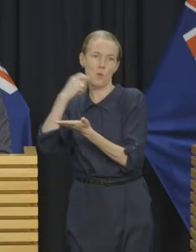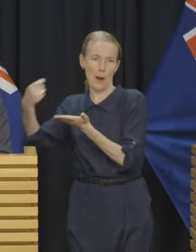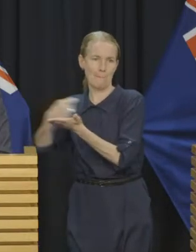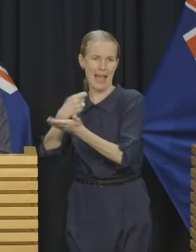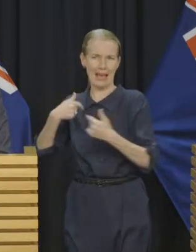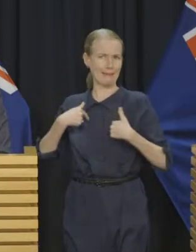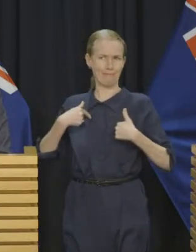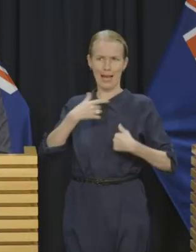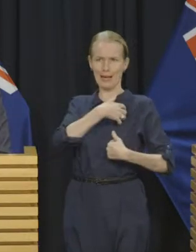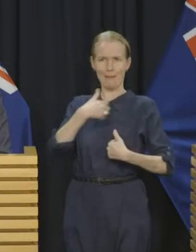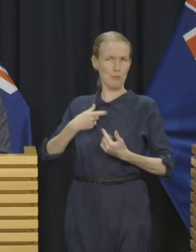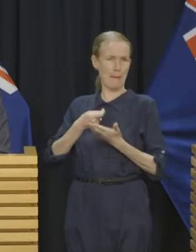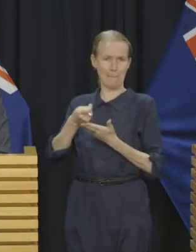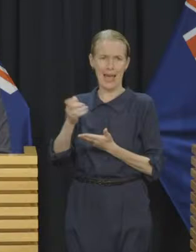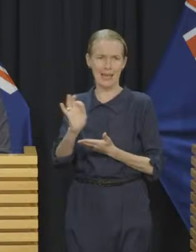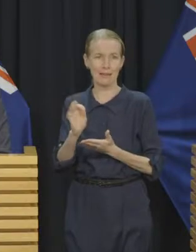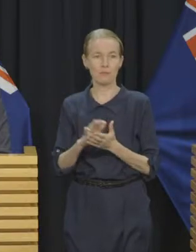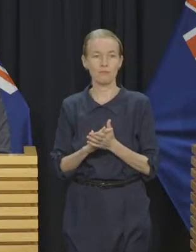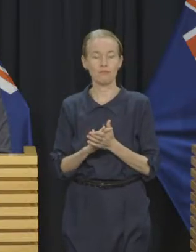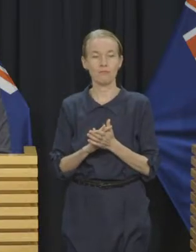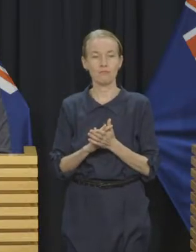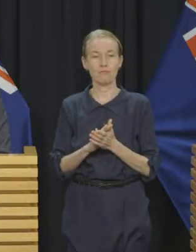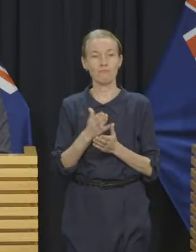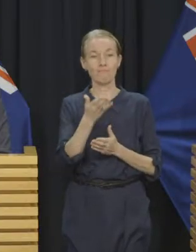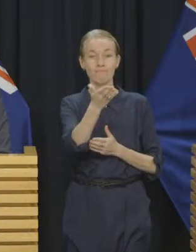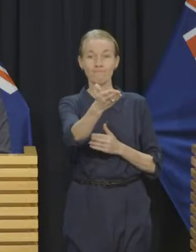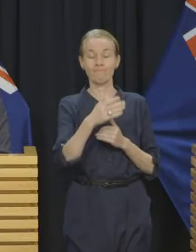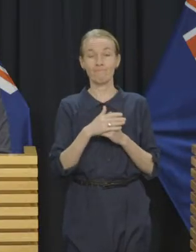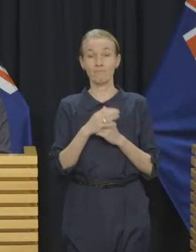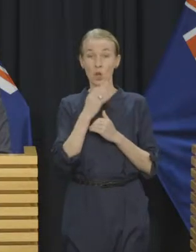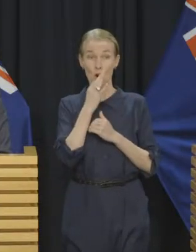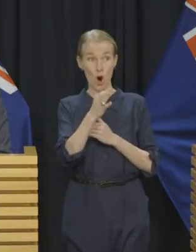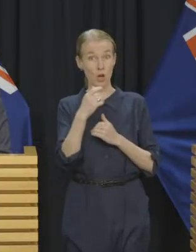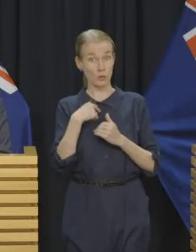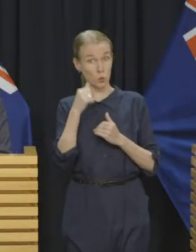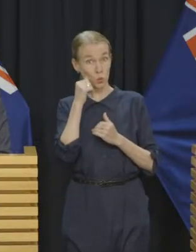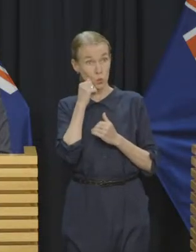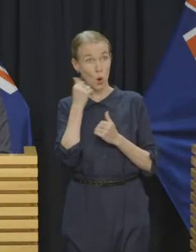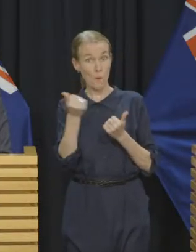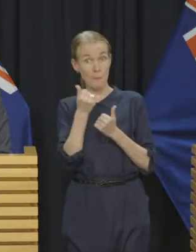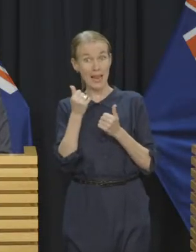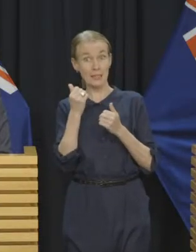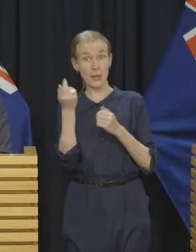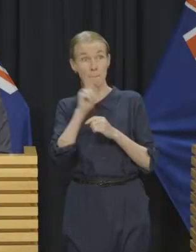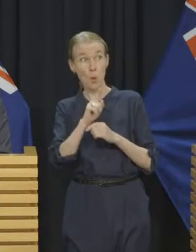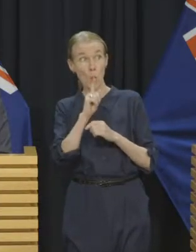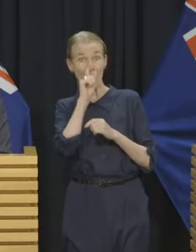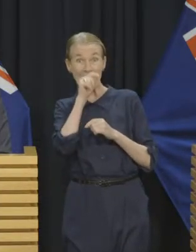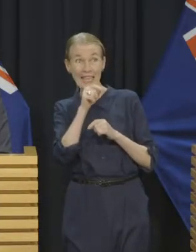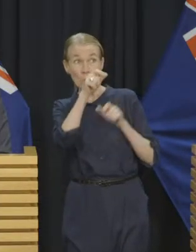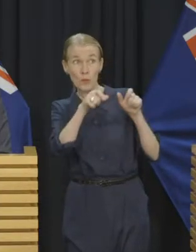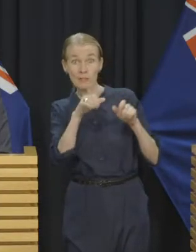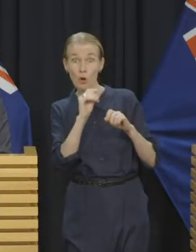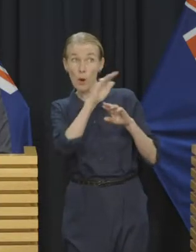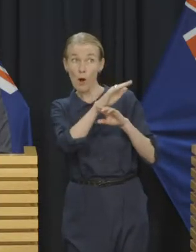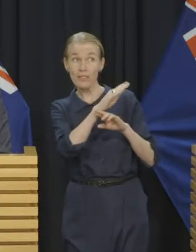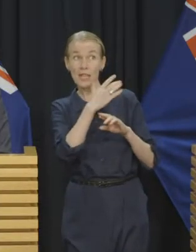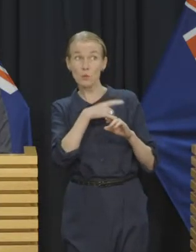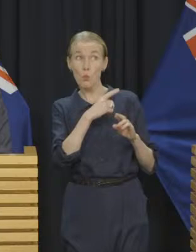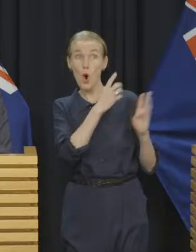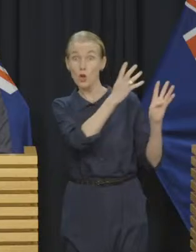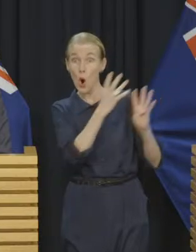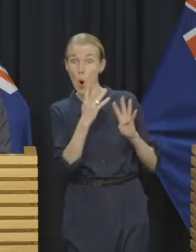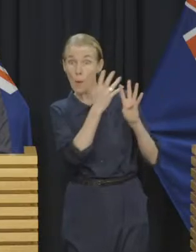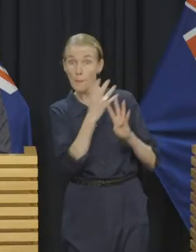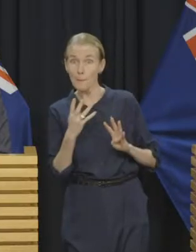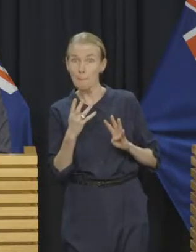plan to return to New Zealand and whether we'll need more isolation facilities in the coming weeks? Look, it's one of those things where it's quite difficult to gauge